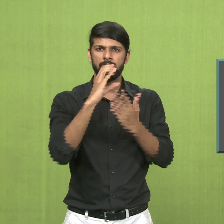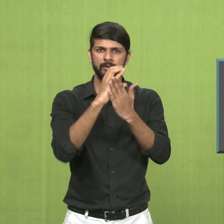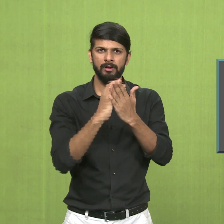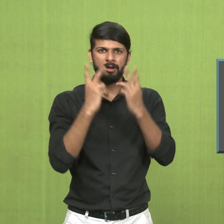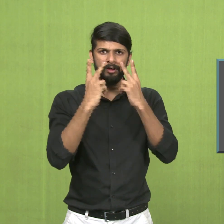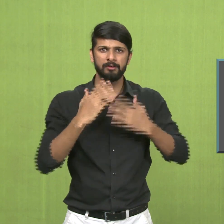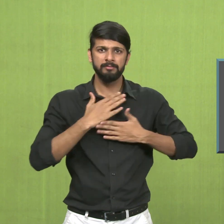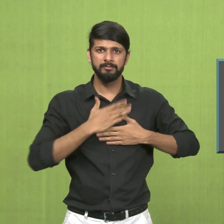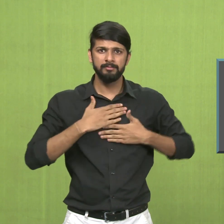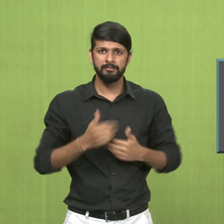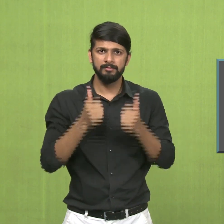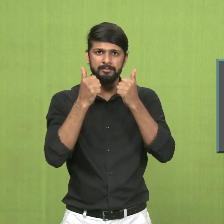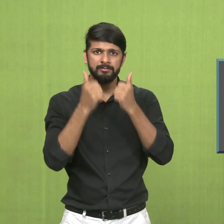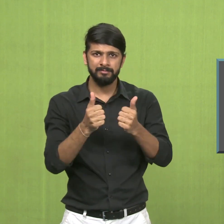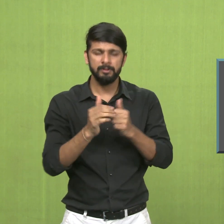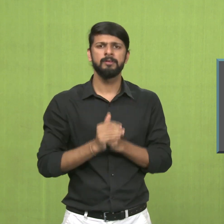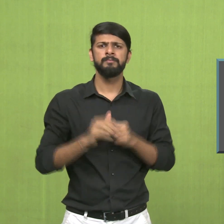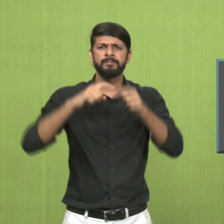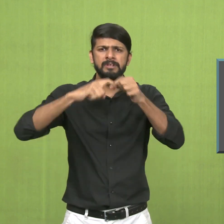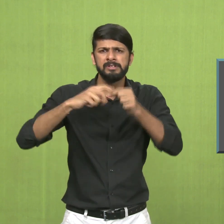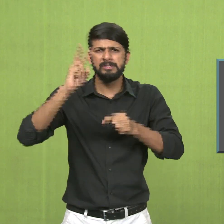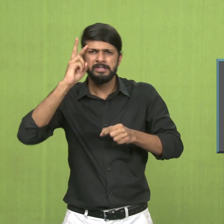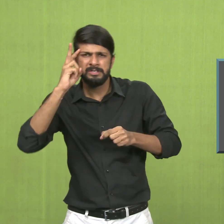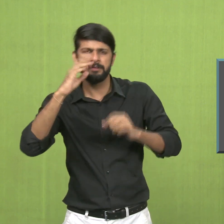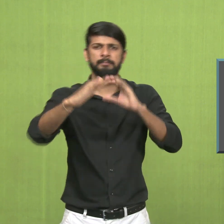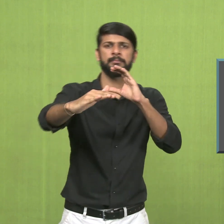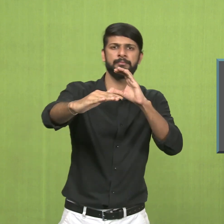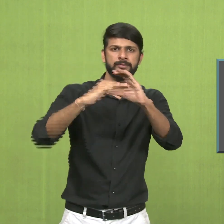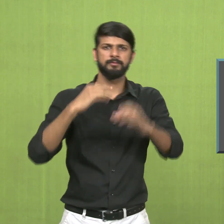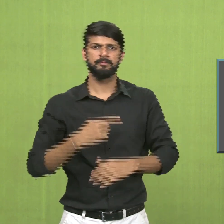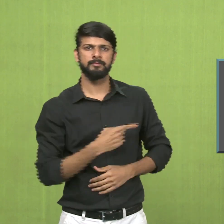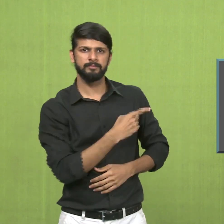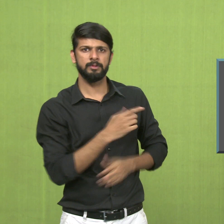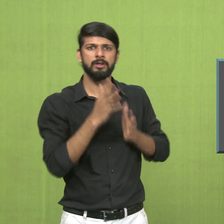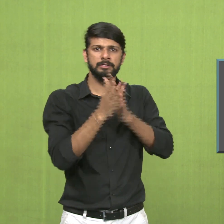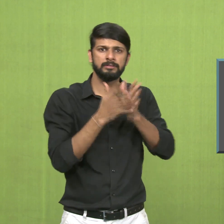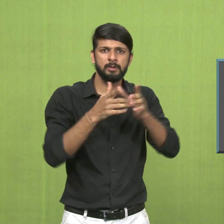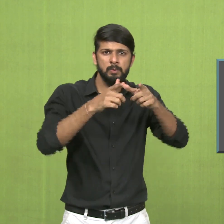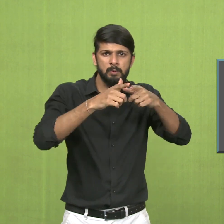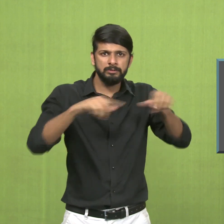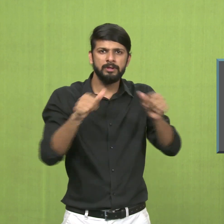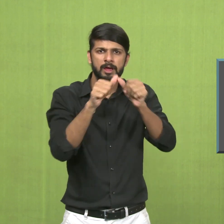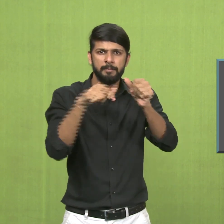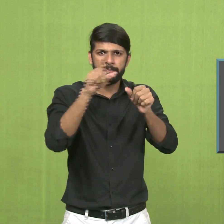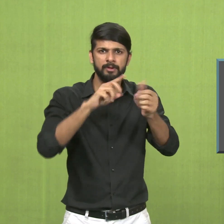I hope you enjoyed watching part 1 of the lesson. If you have any queries, please email us at